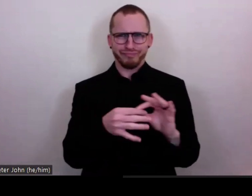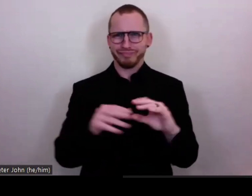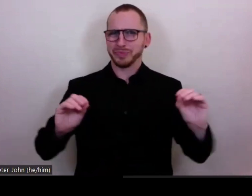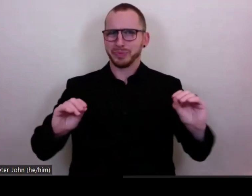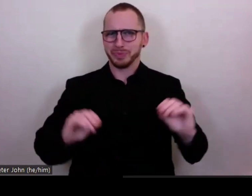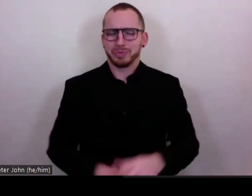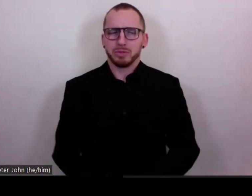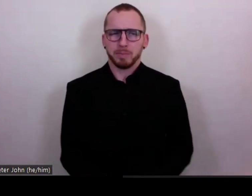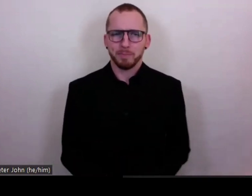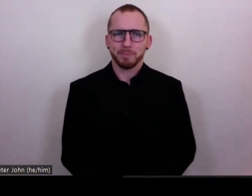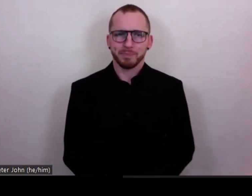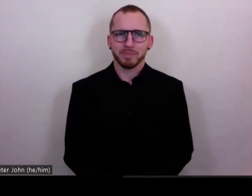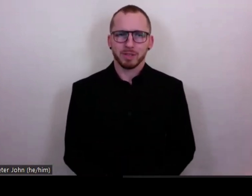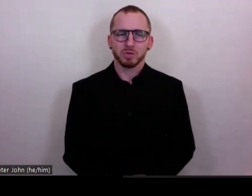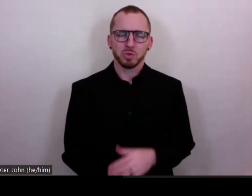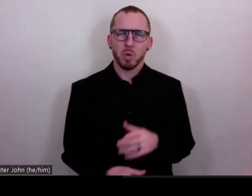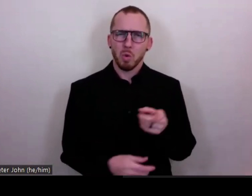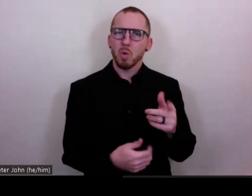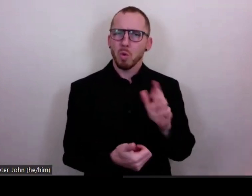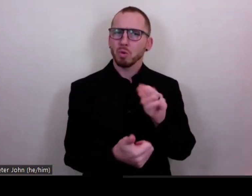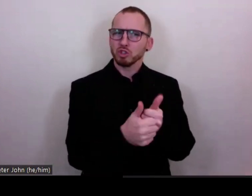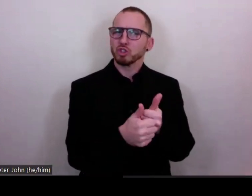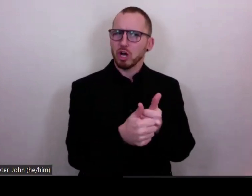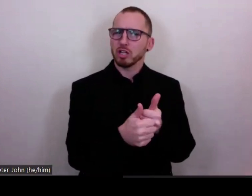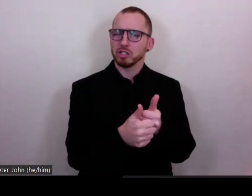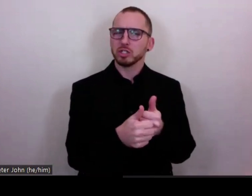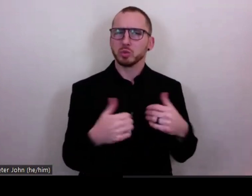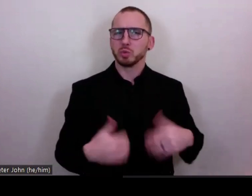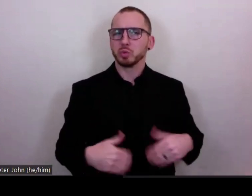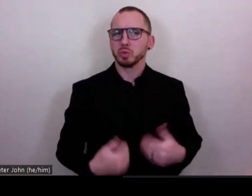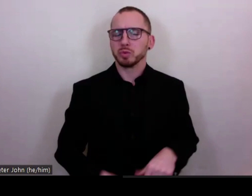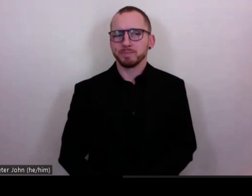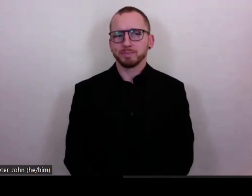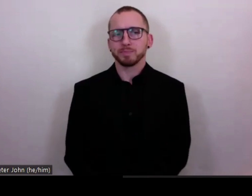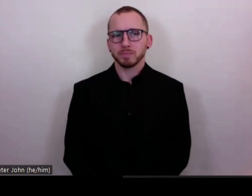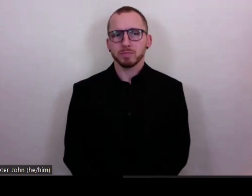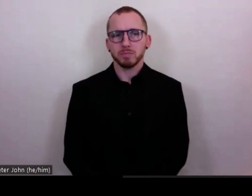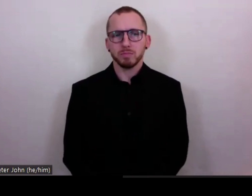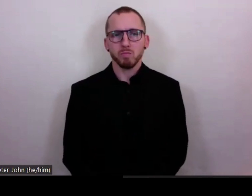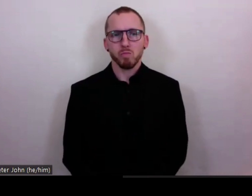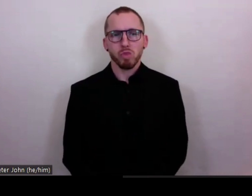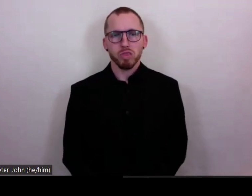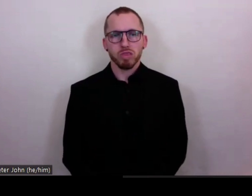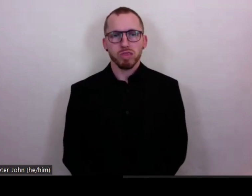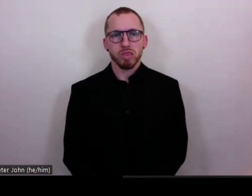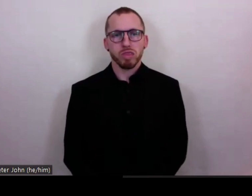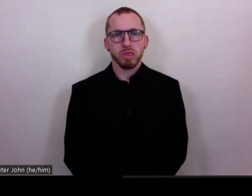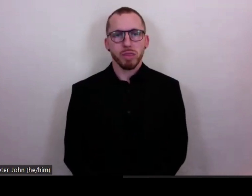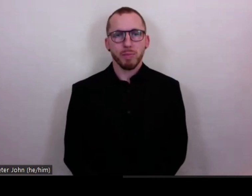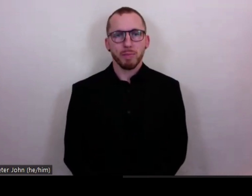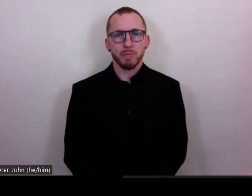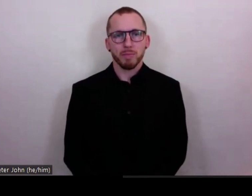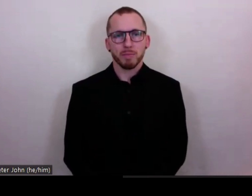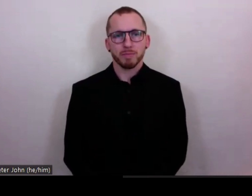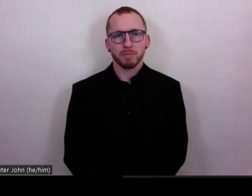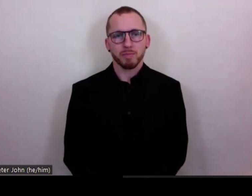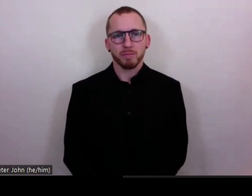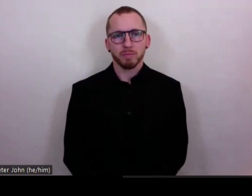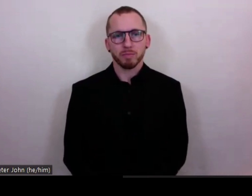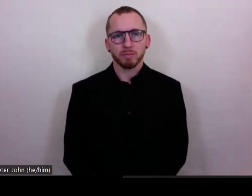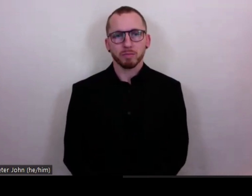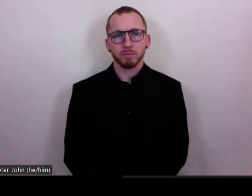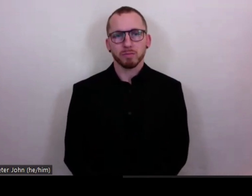is acute, is really acute. You think there's been trauma that happened before